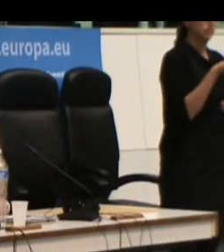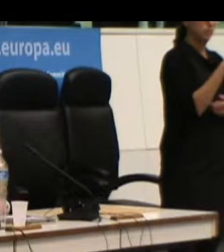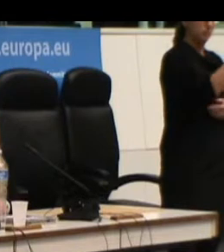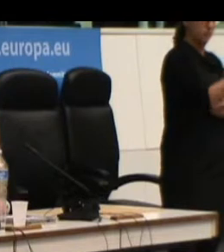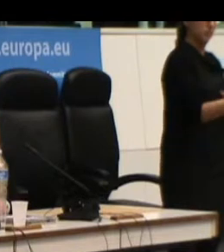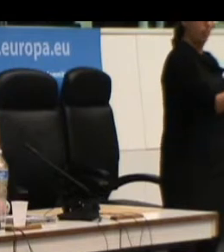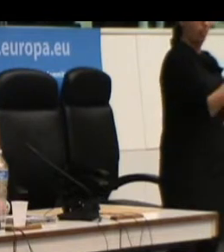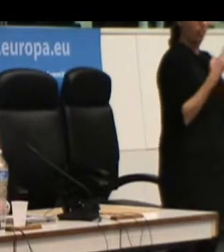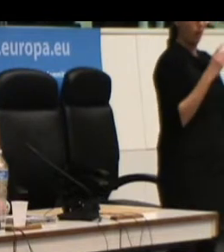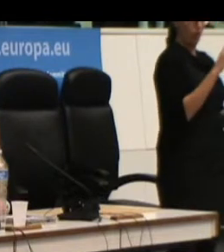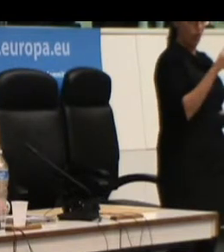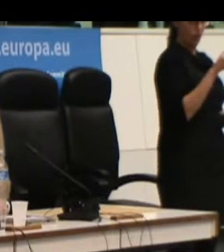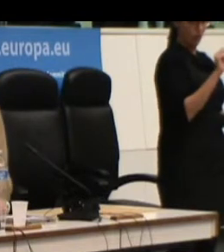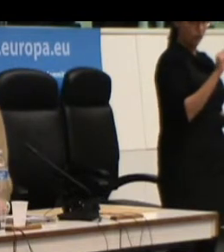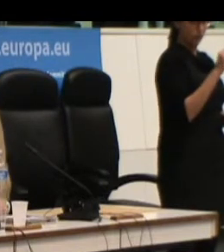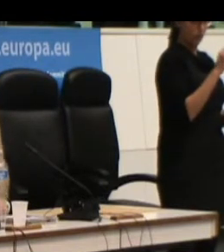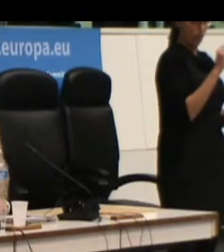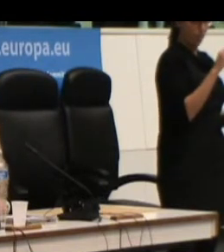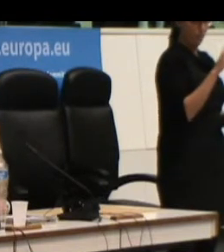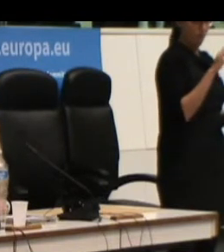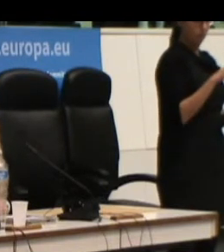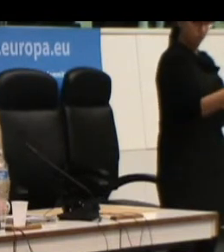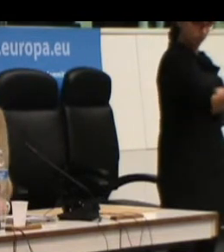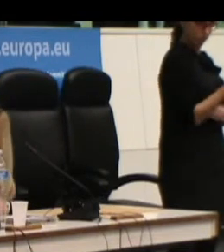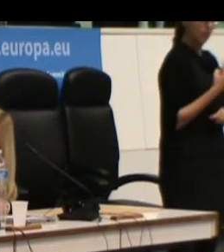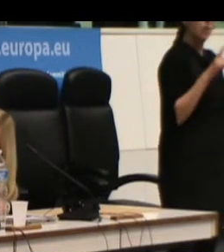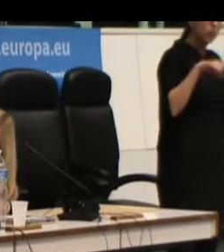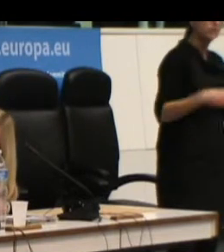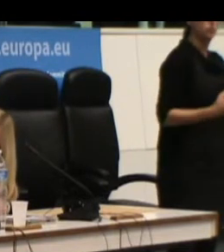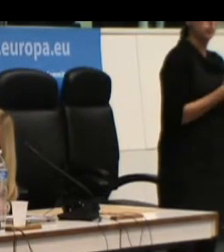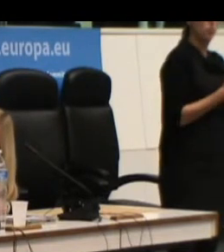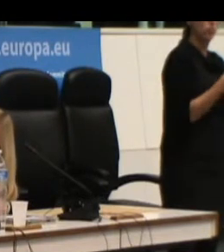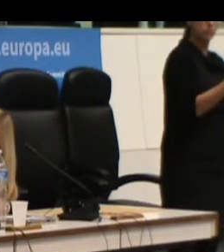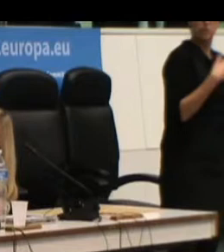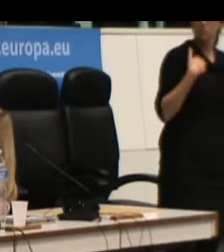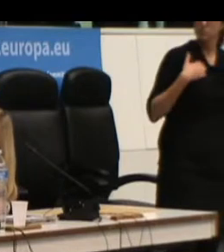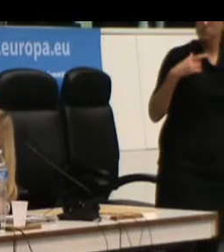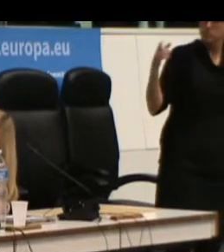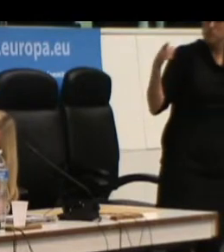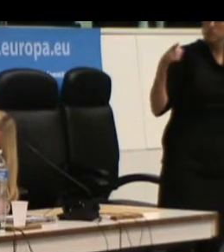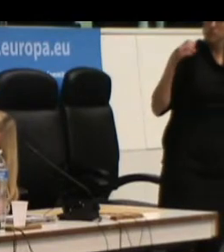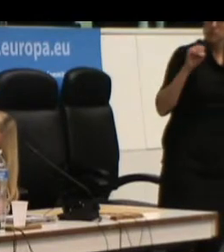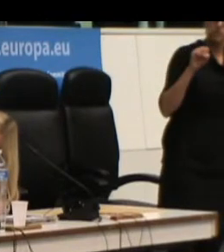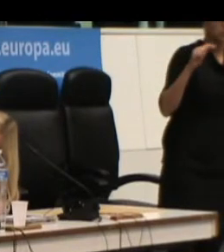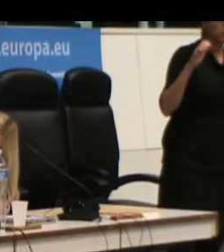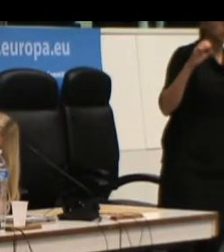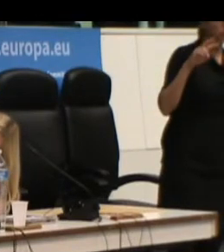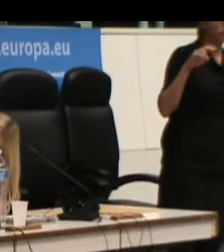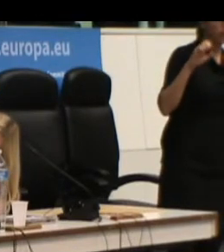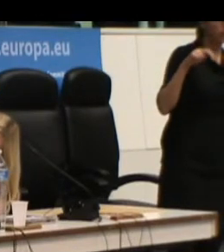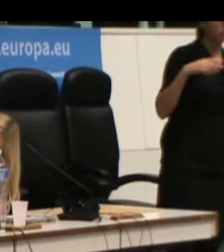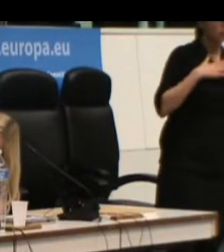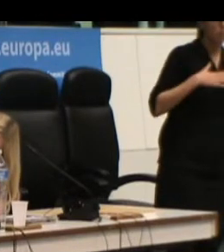so that's really the next thing that we're working on. I'm very interested to have heard Stephen's paper, and we would be delighted to take up the